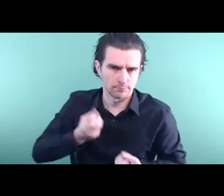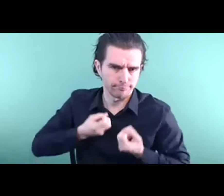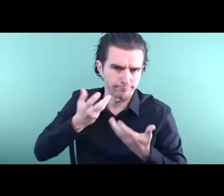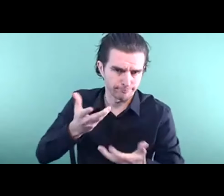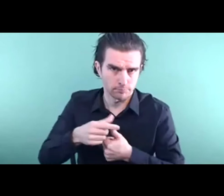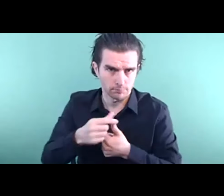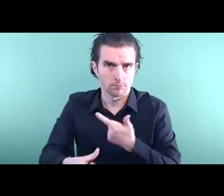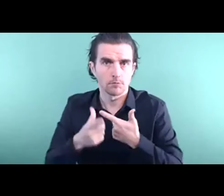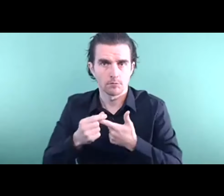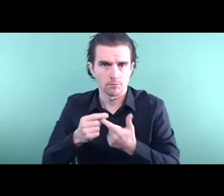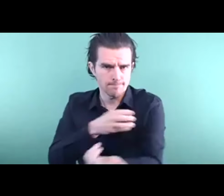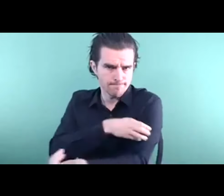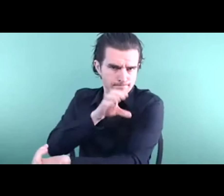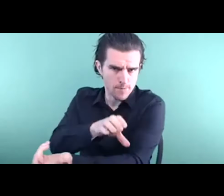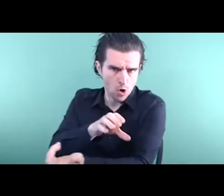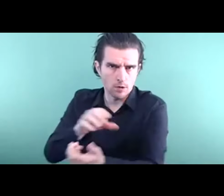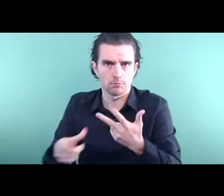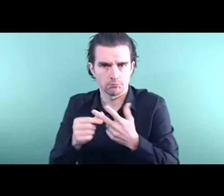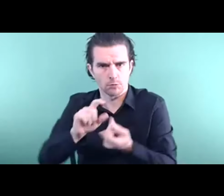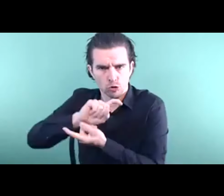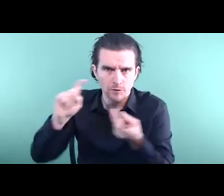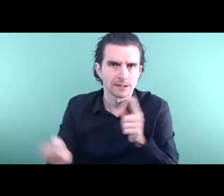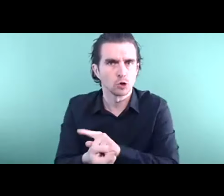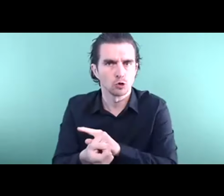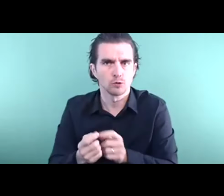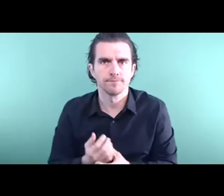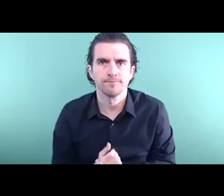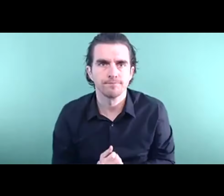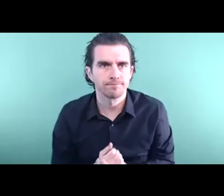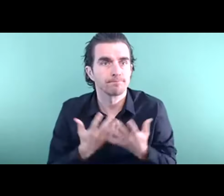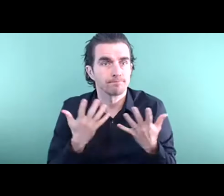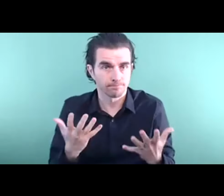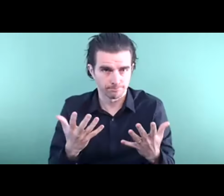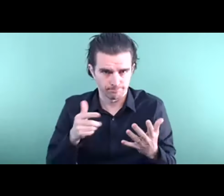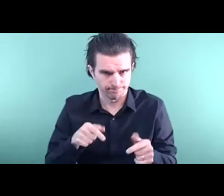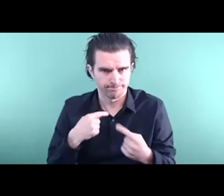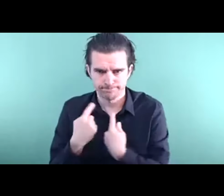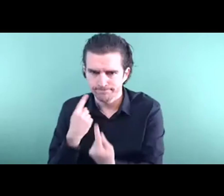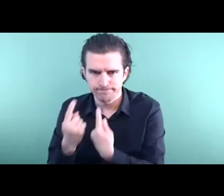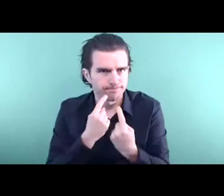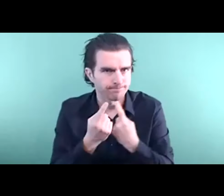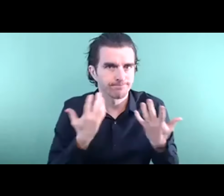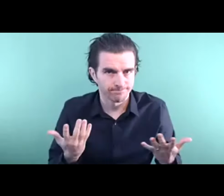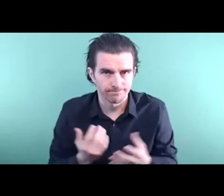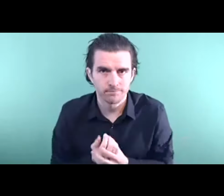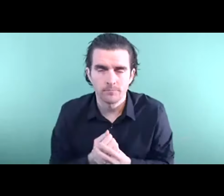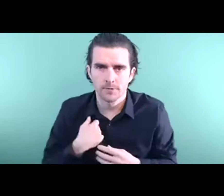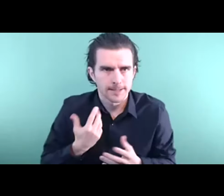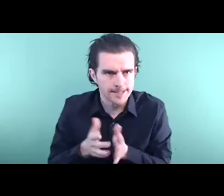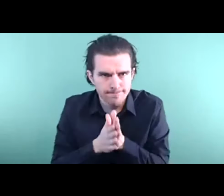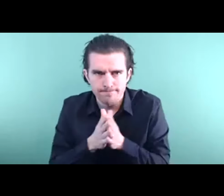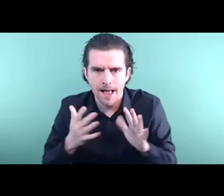policymakers or other kinds of stakeholders, and indeed disabled people's organizations themselves.